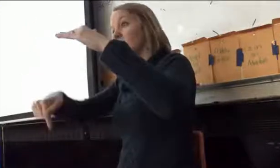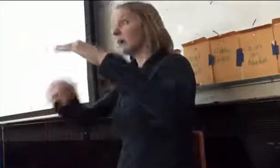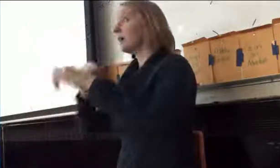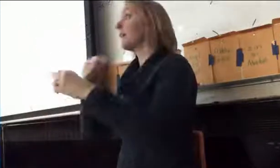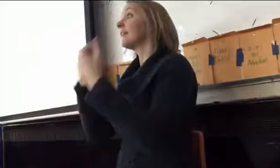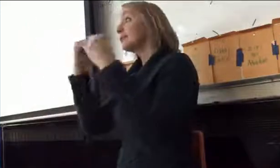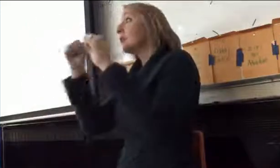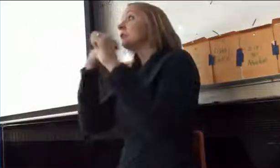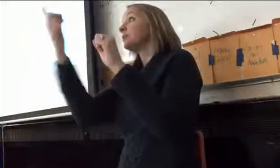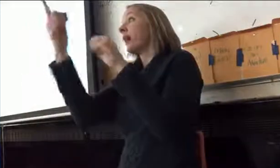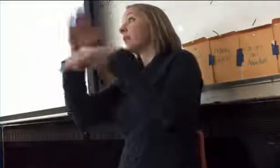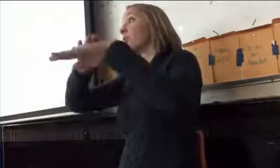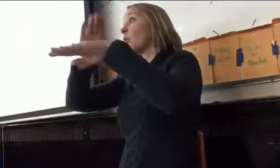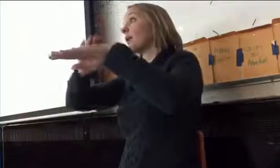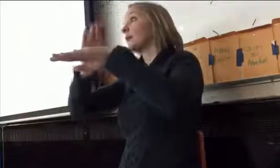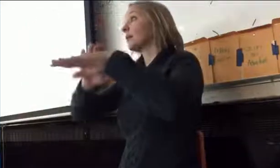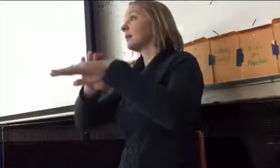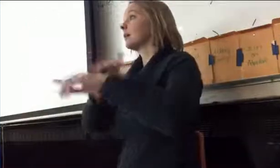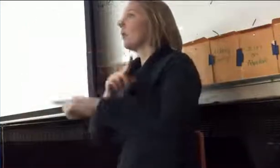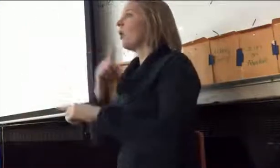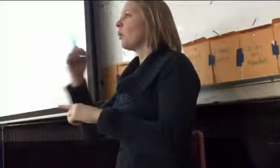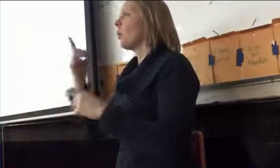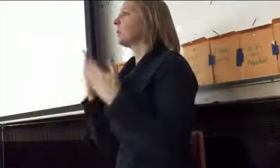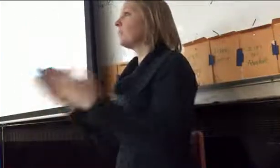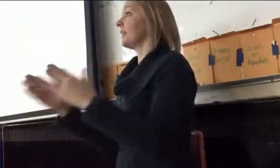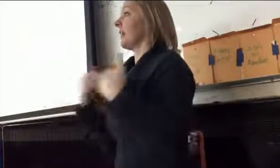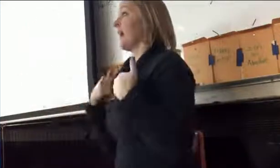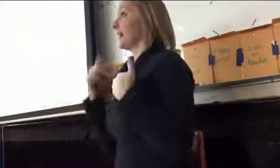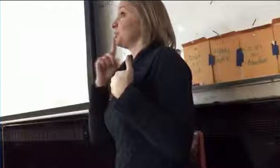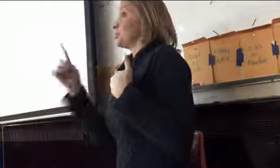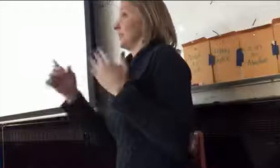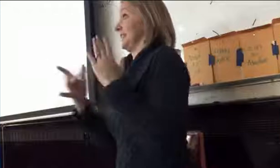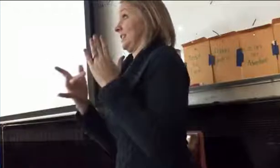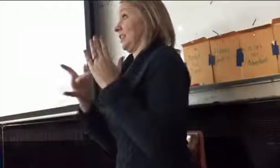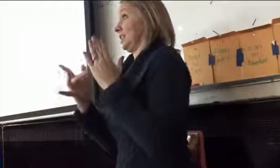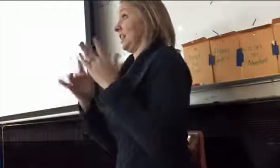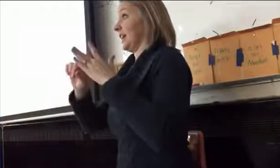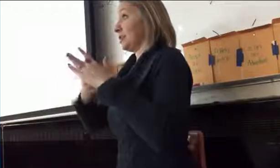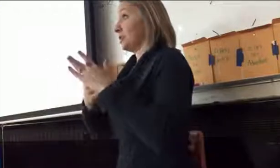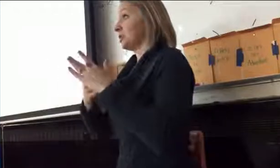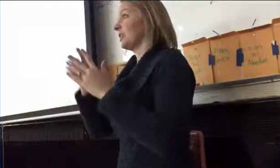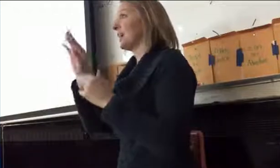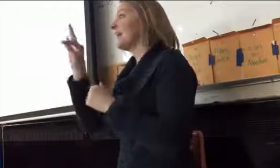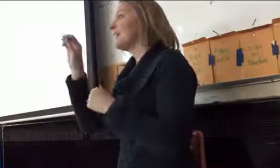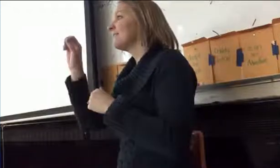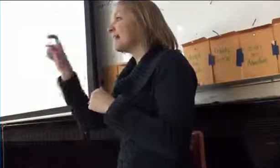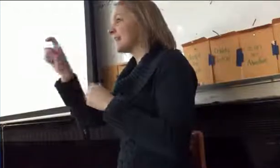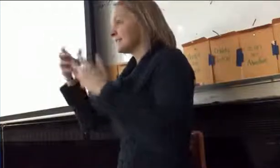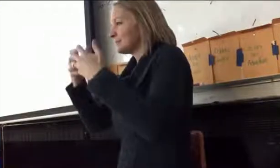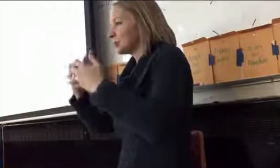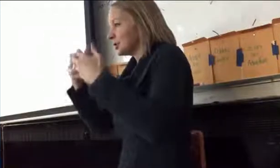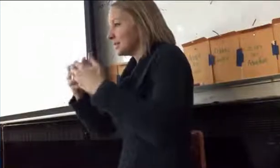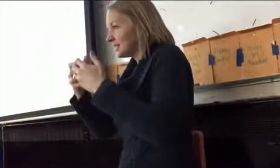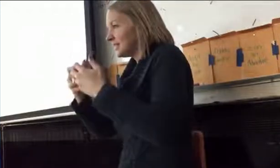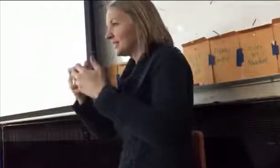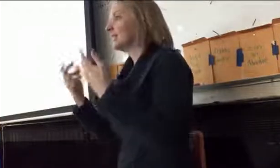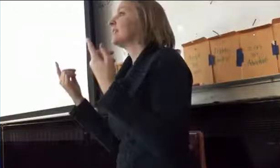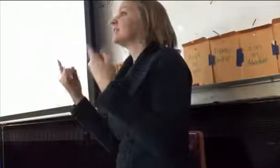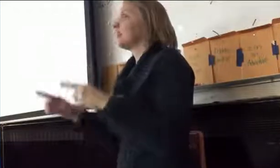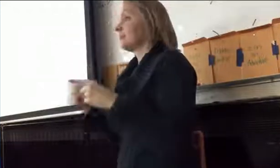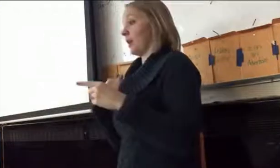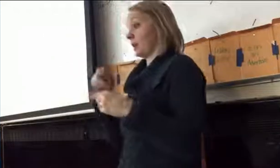to warn them. One way that they had this, and this was a real technology, it was like an original fax machine. So basically what happened is you